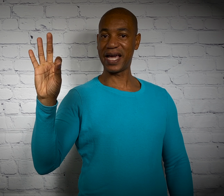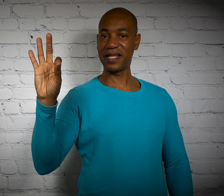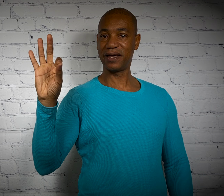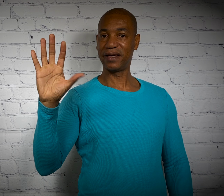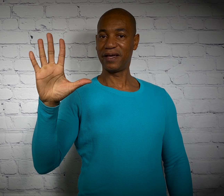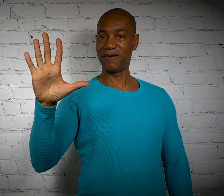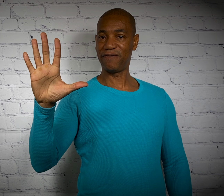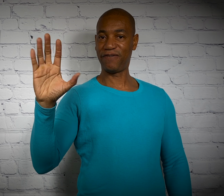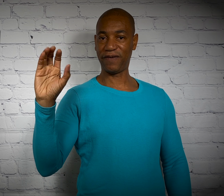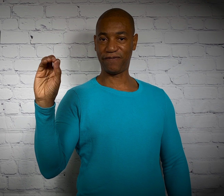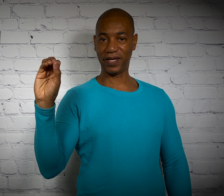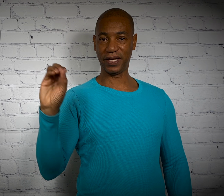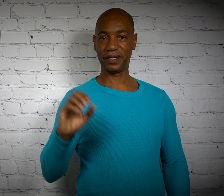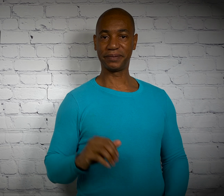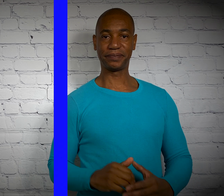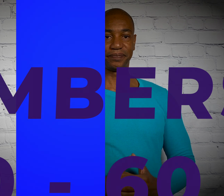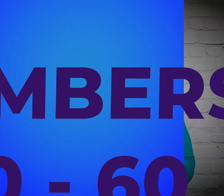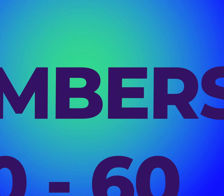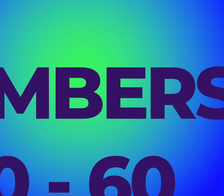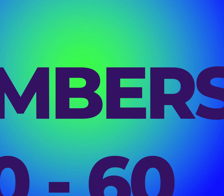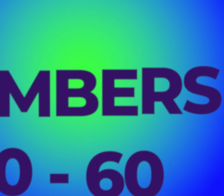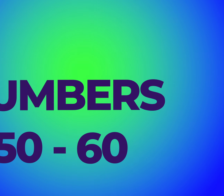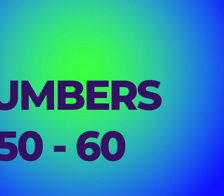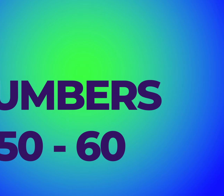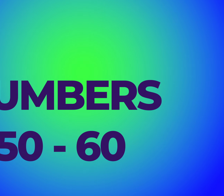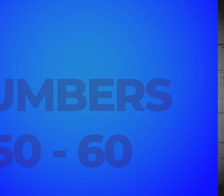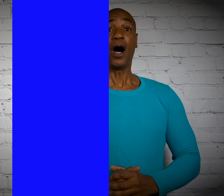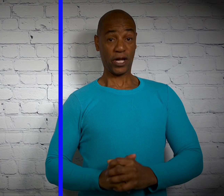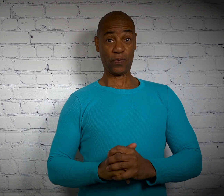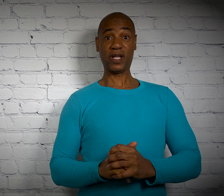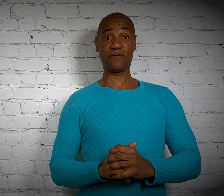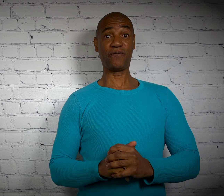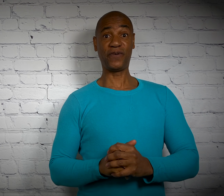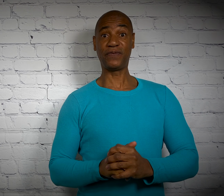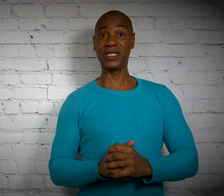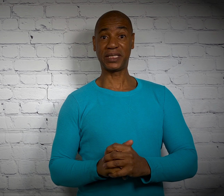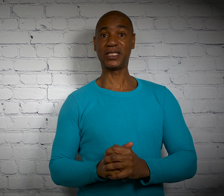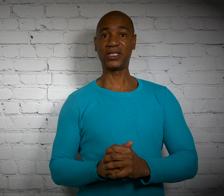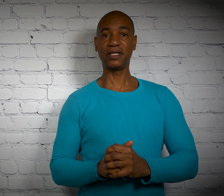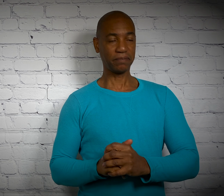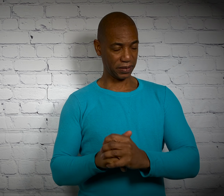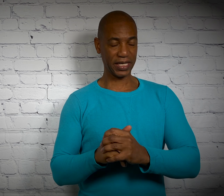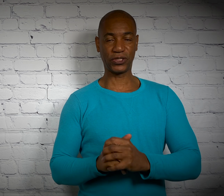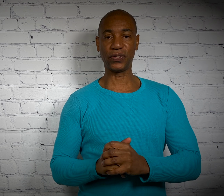49, 50. Are you ready from 50 to 60? Let's do it.